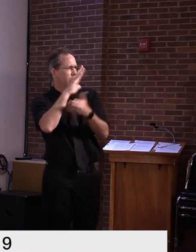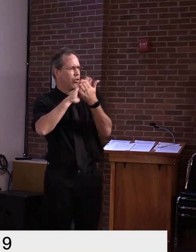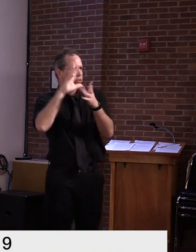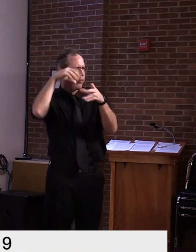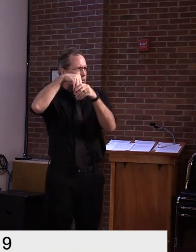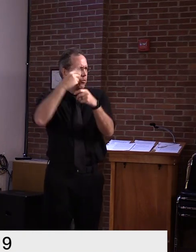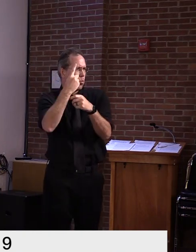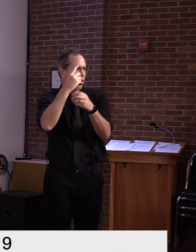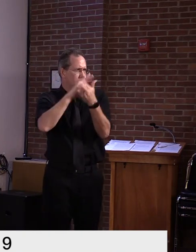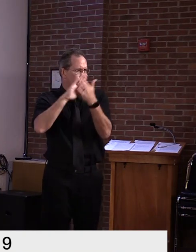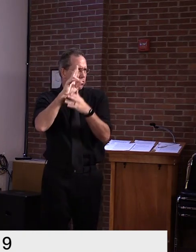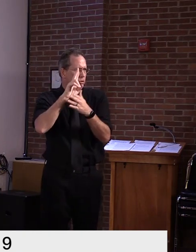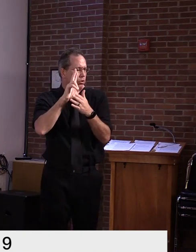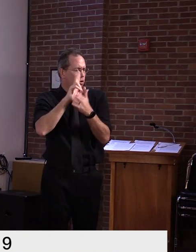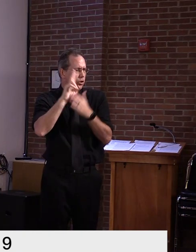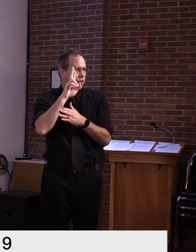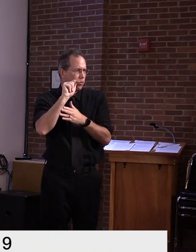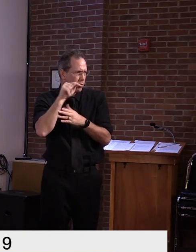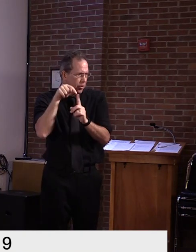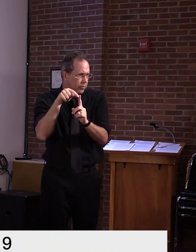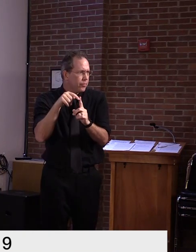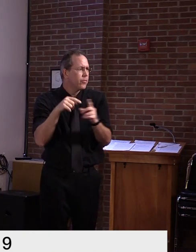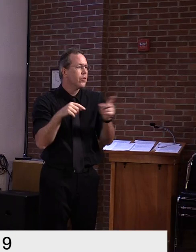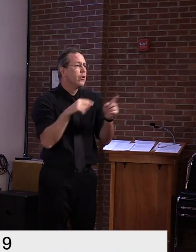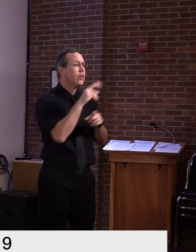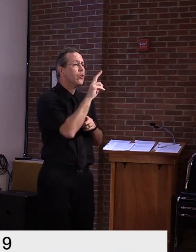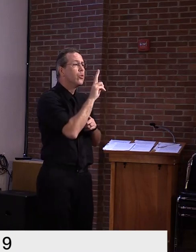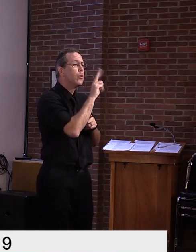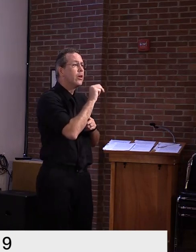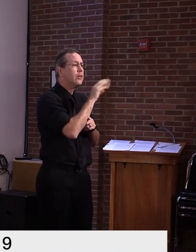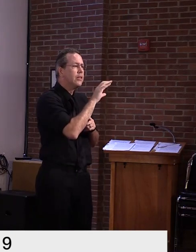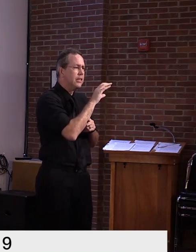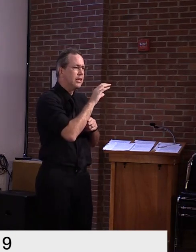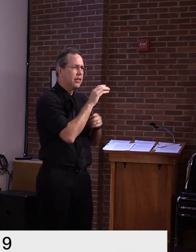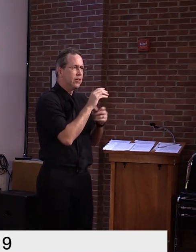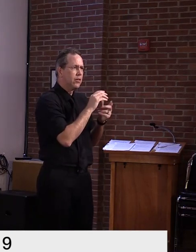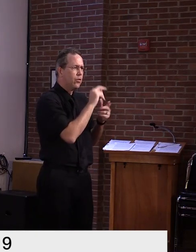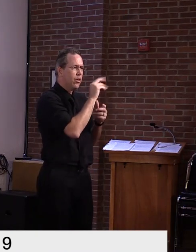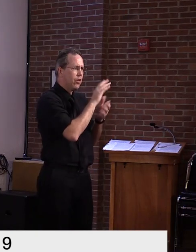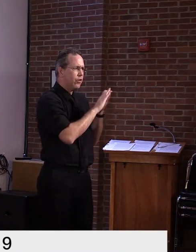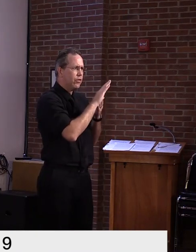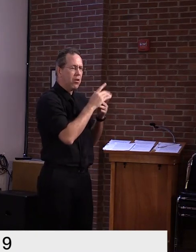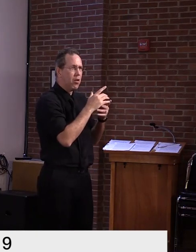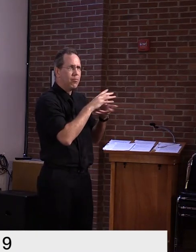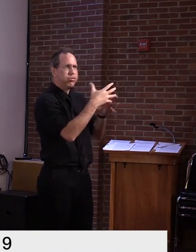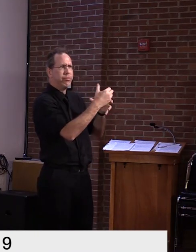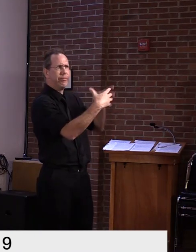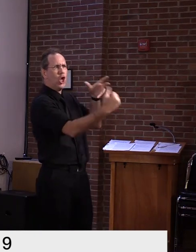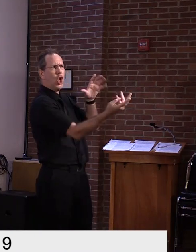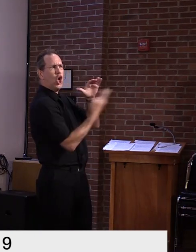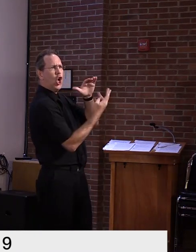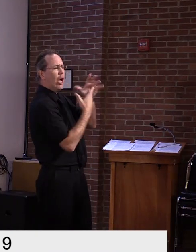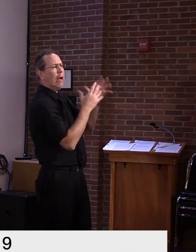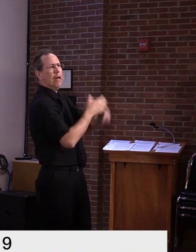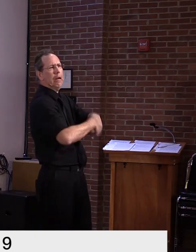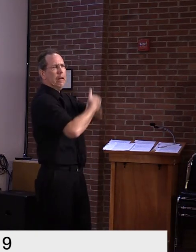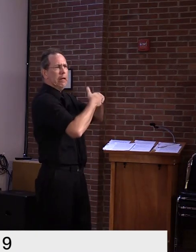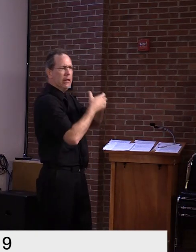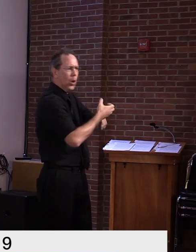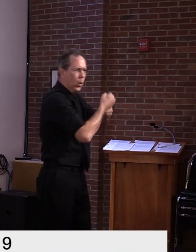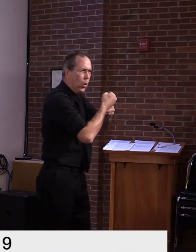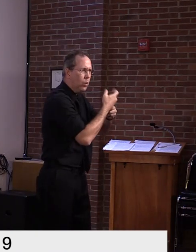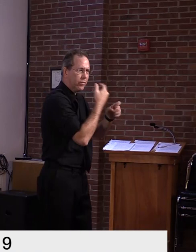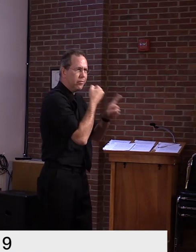really had to put the brakes on and move to remote learning. So you'll see, just in terms of the sheer size of the student body, Northern Vermont has about